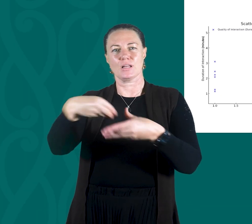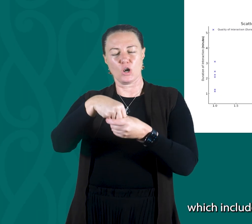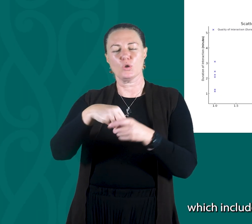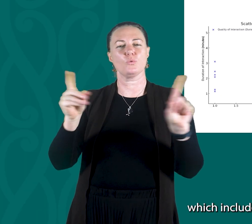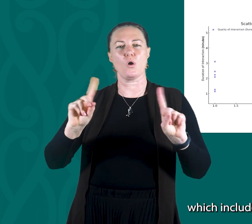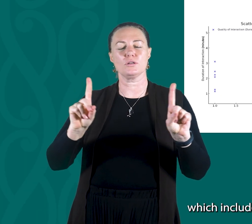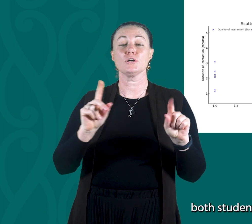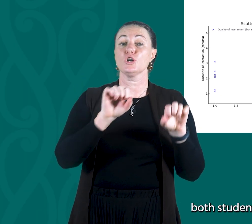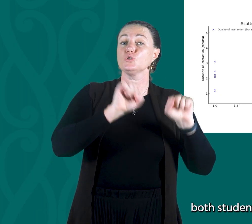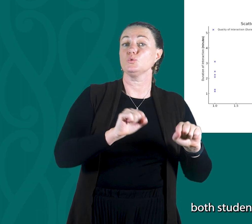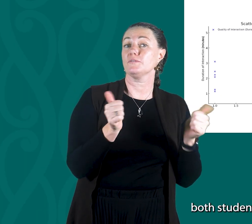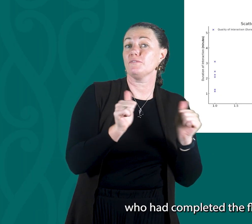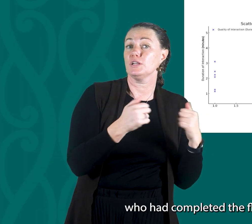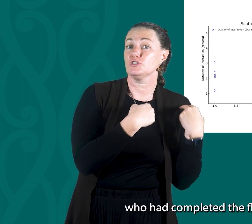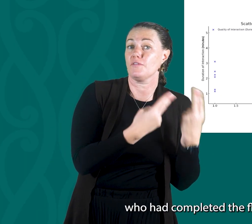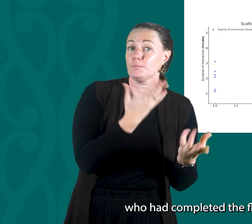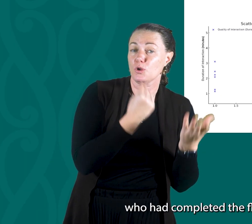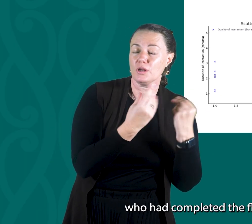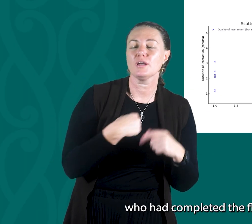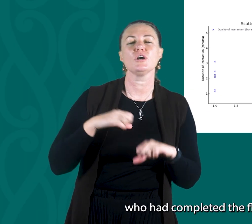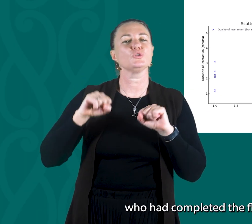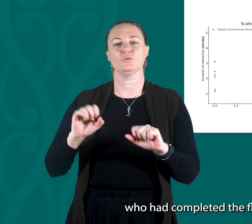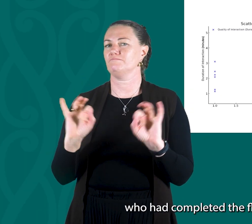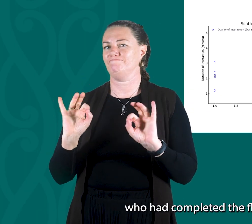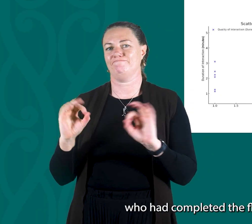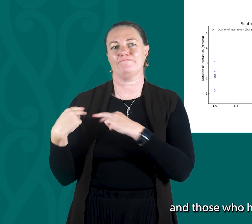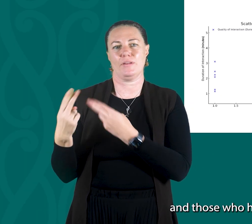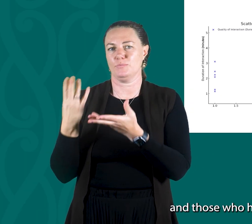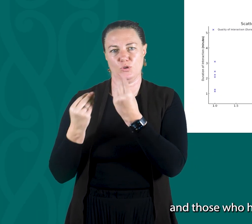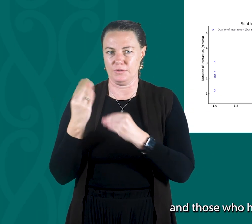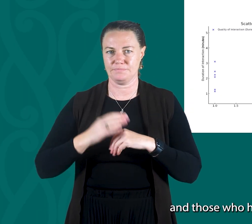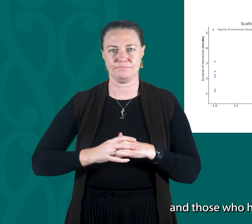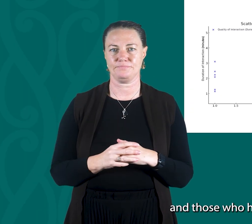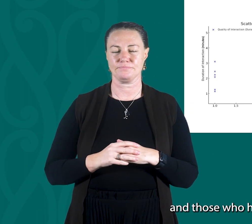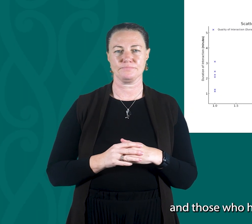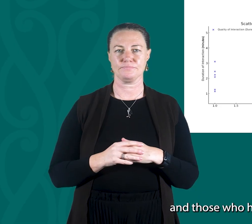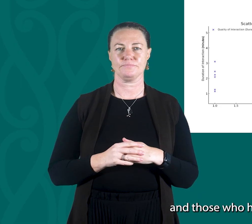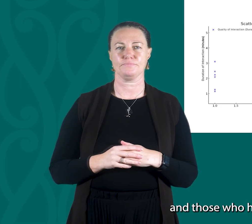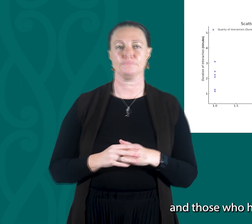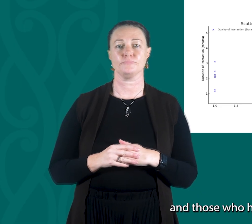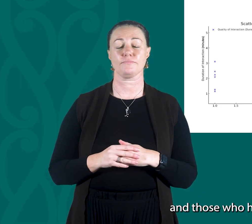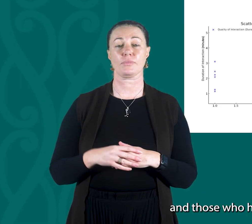which included both students who had completed the flipped learning and those who hadn't.